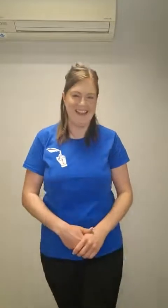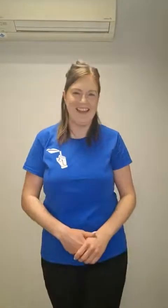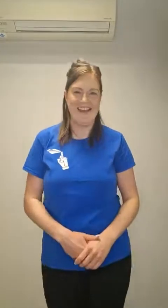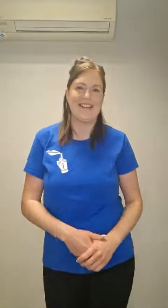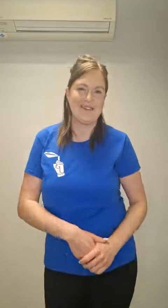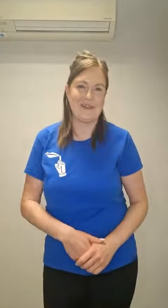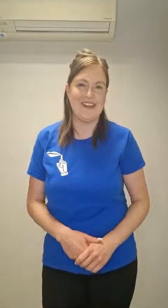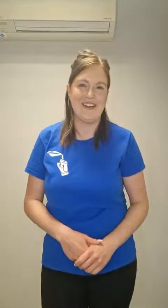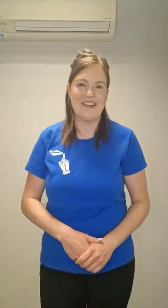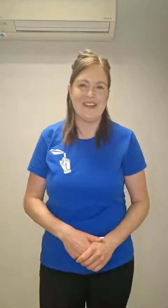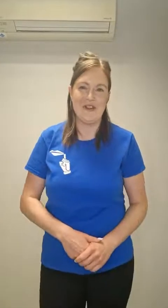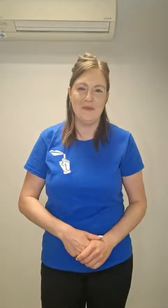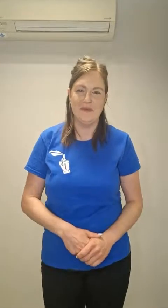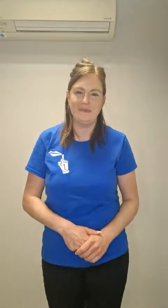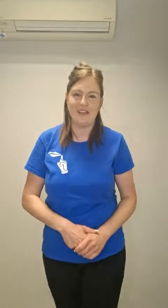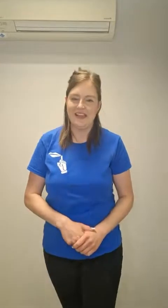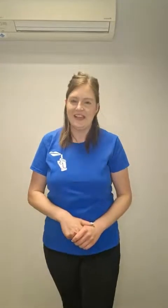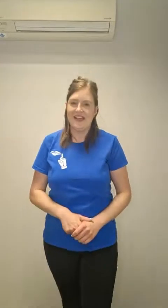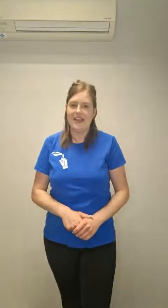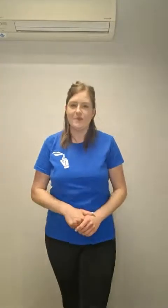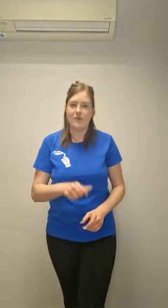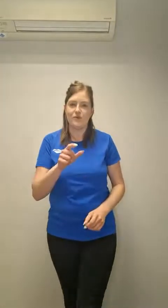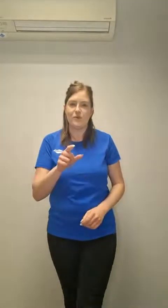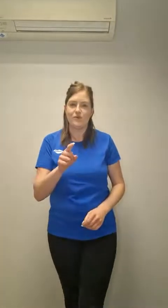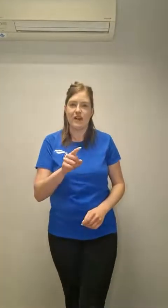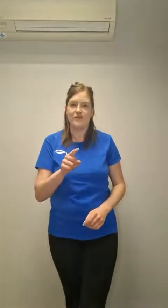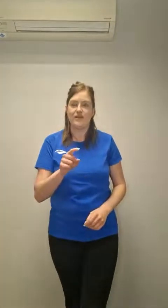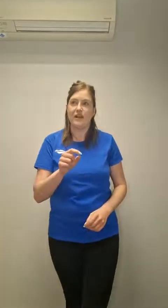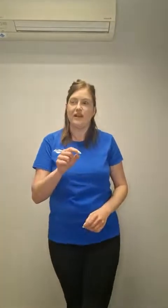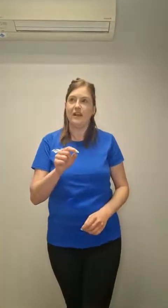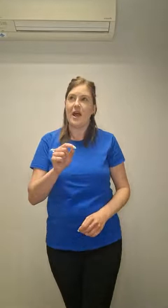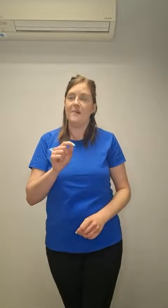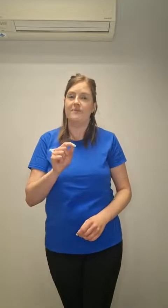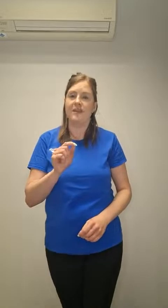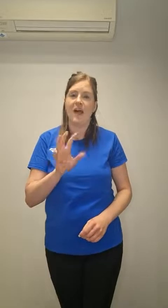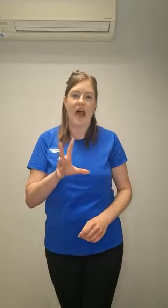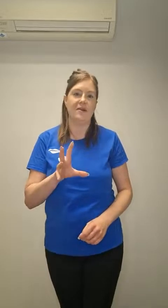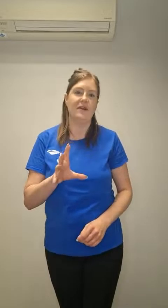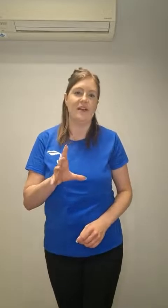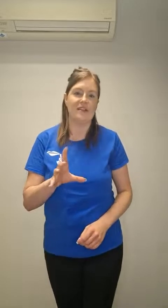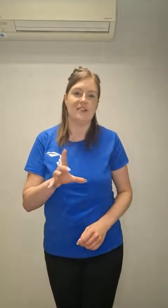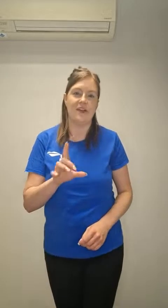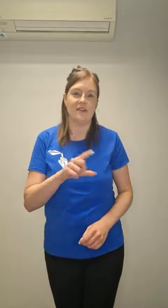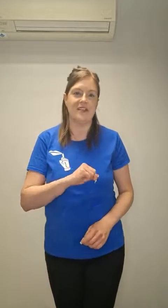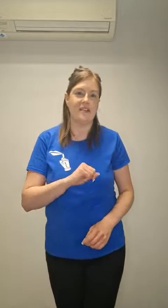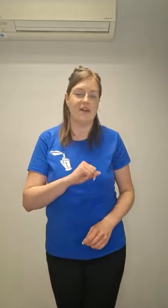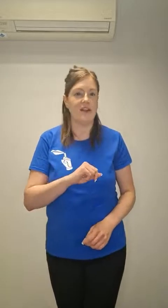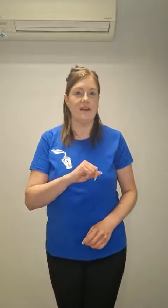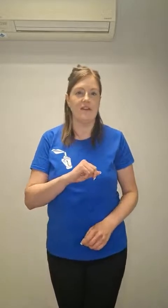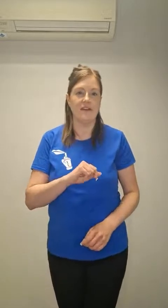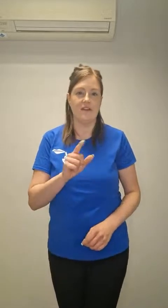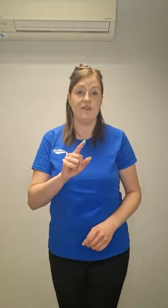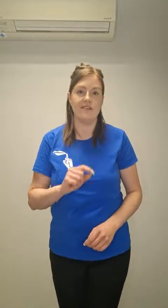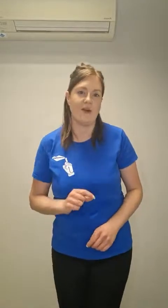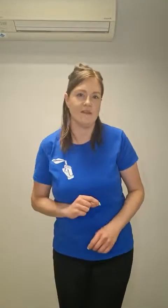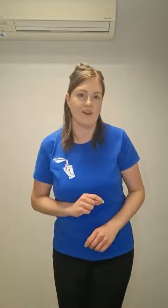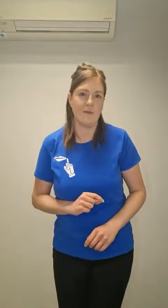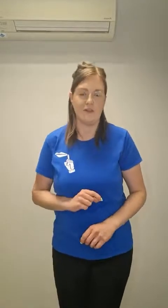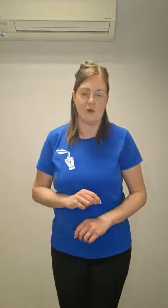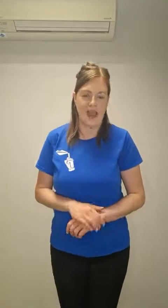It's a really nice, cute one. Let me know what your favourite animal is, and I'll see if I can give you the sign for it before we end